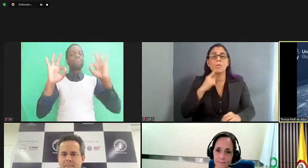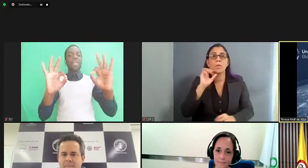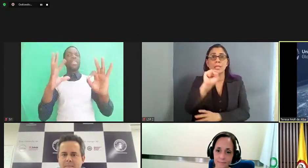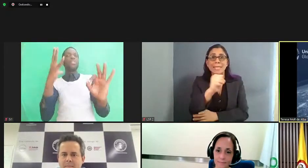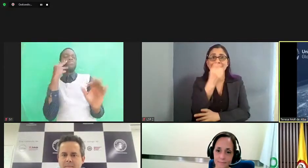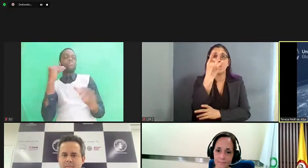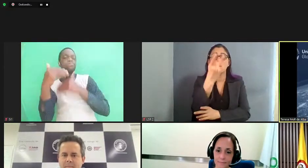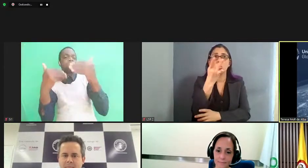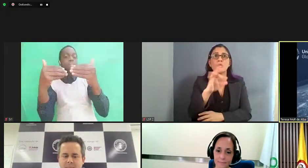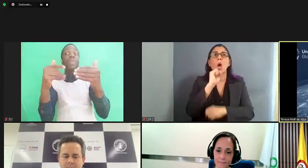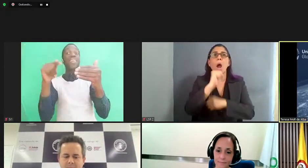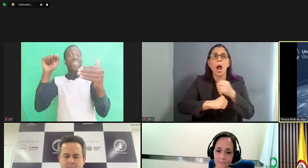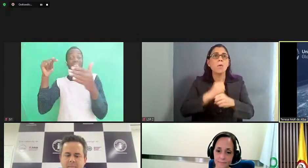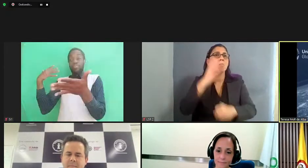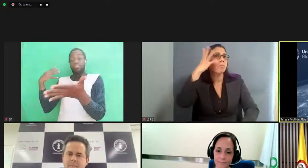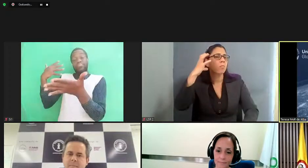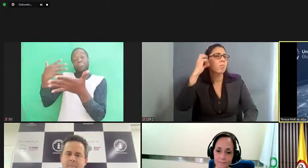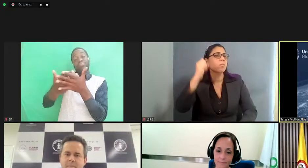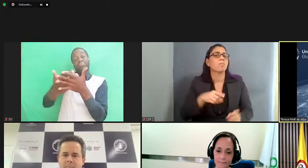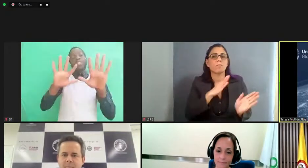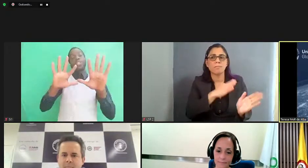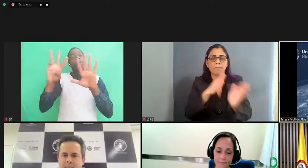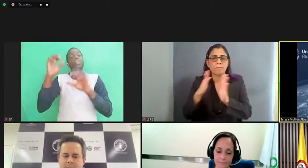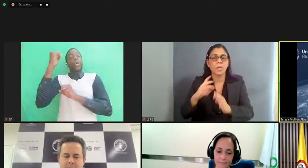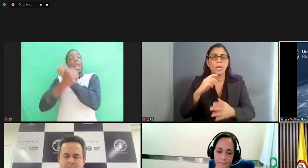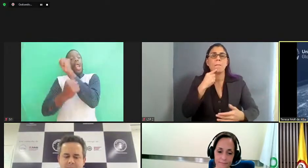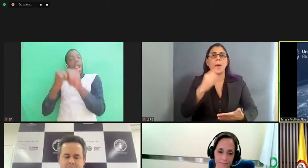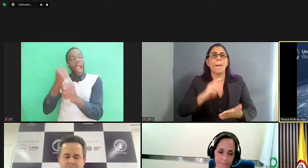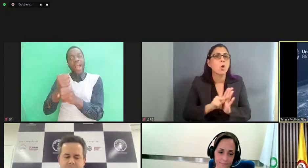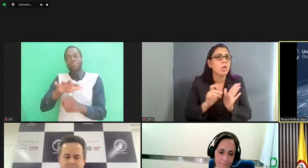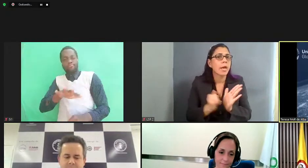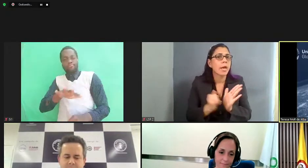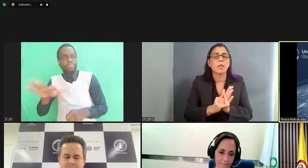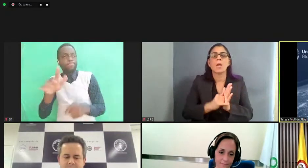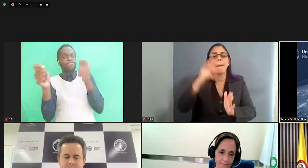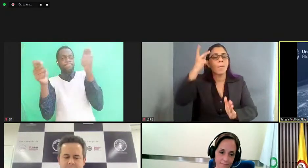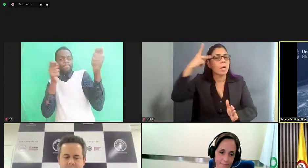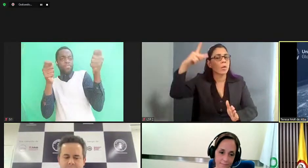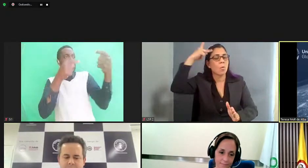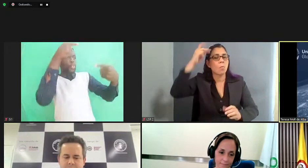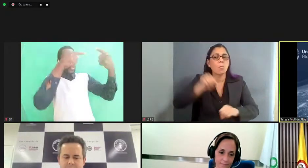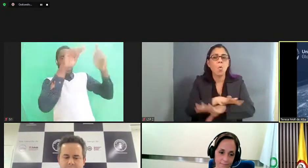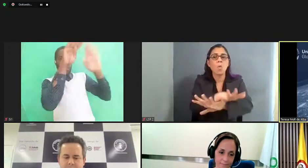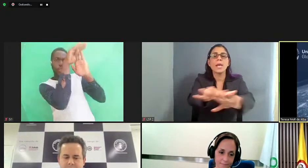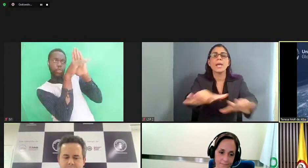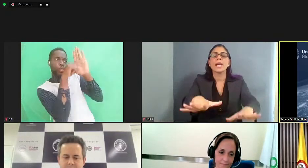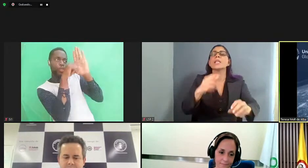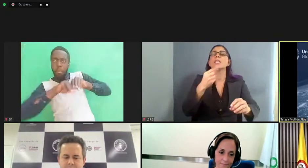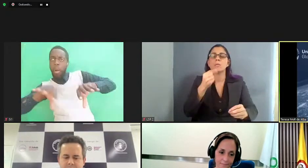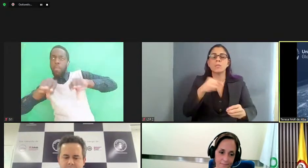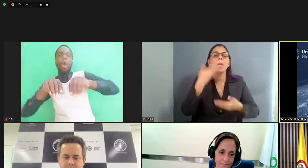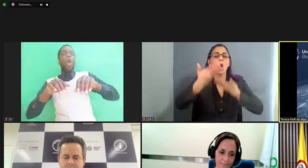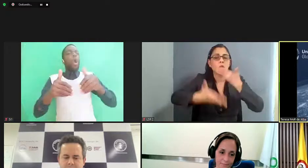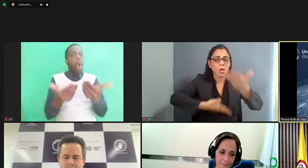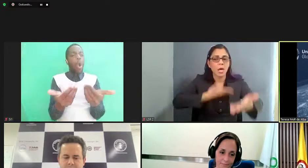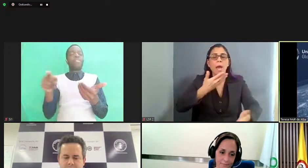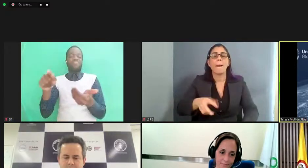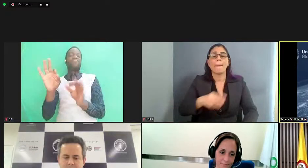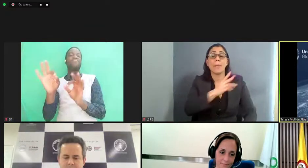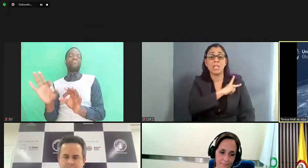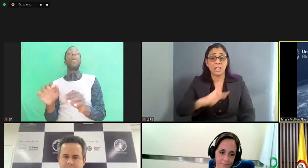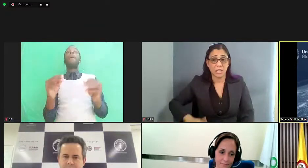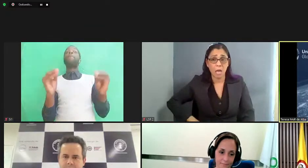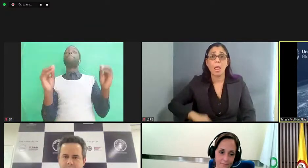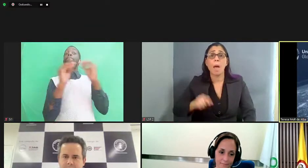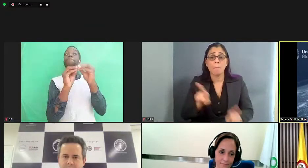trajectory of over 18 years in project management design and implementation and public policies and she is